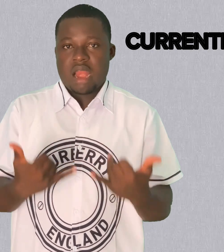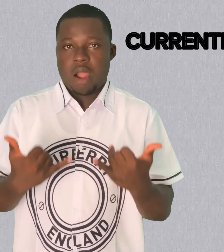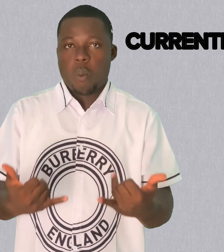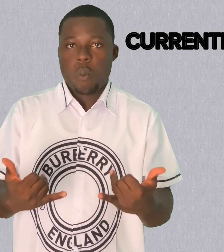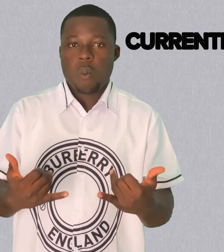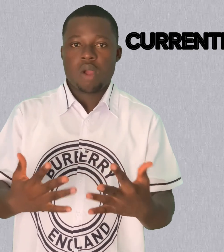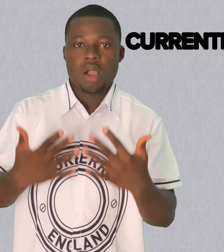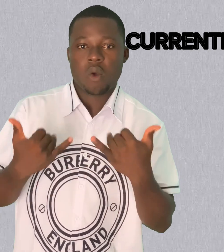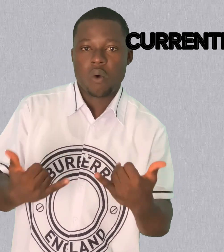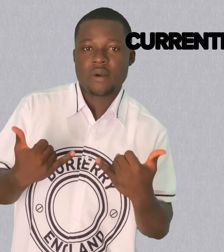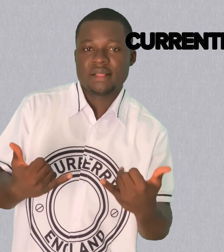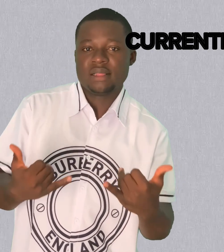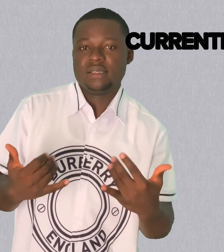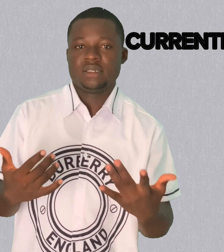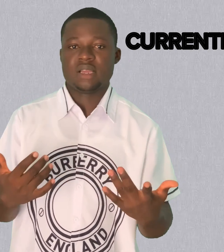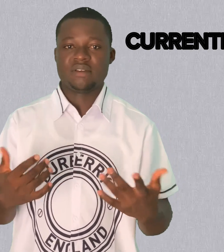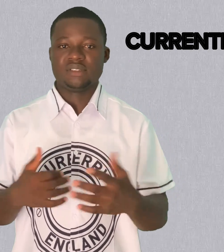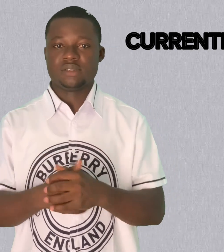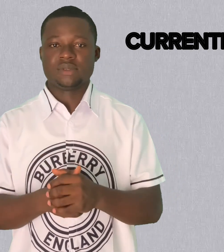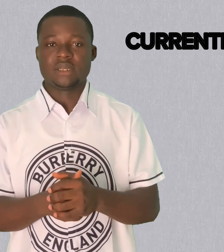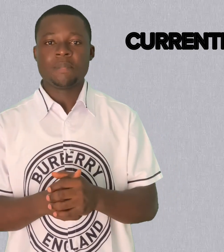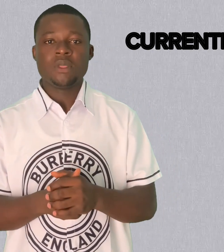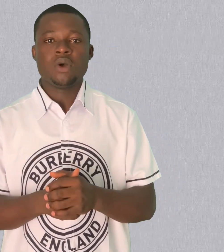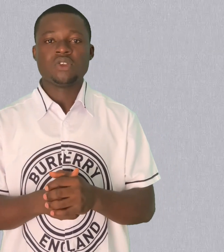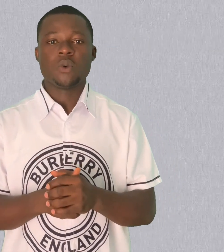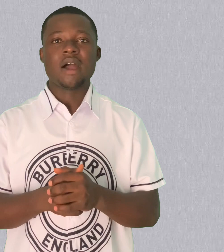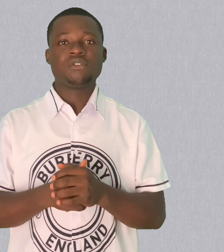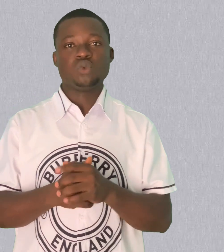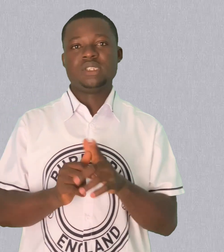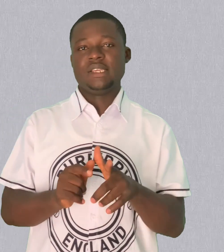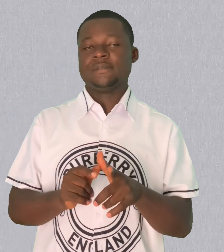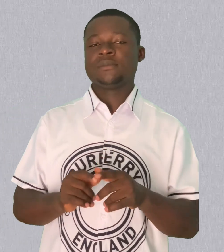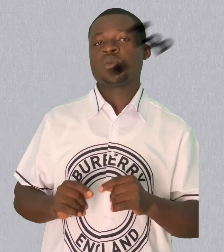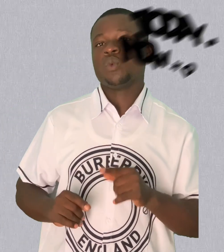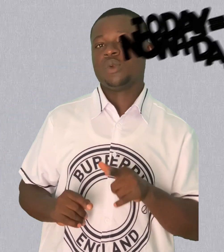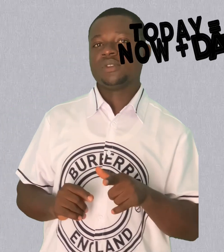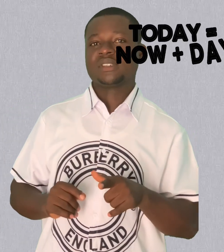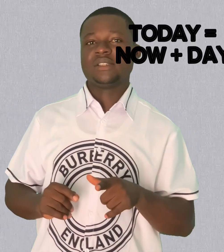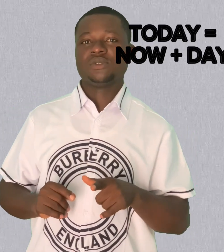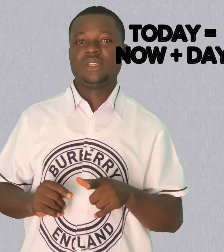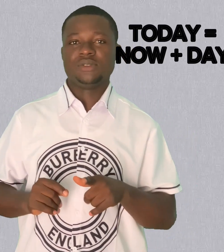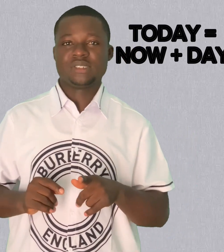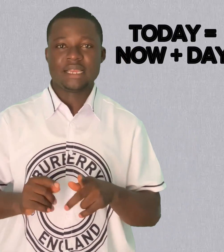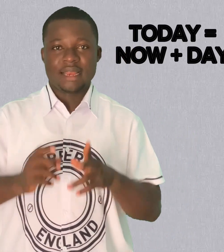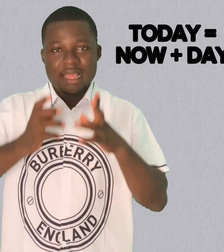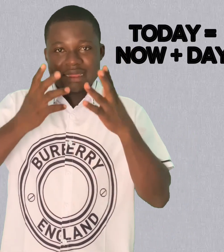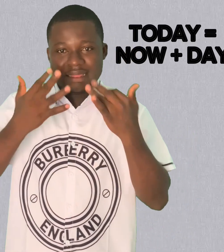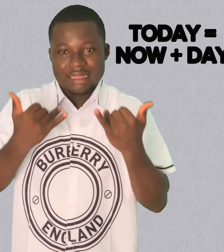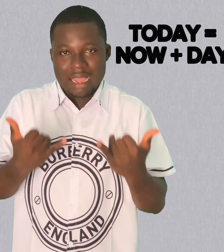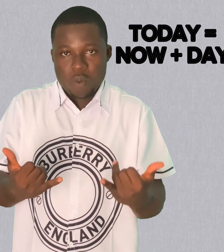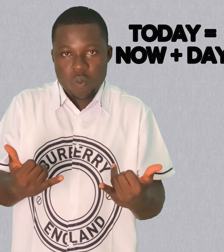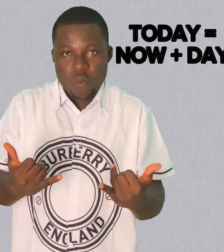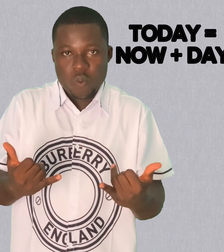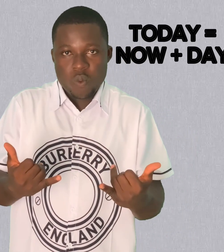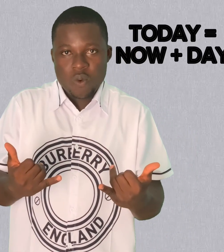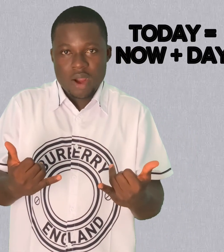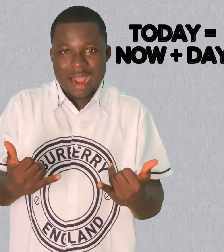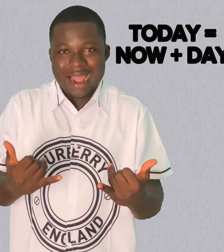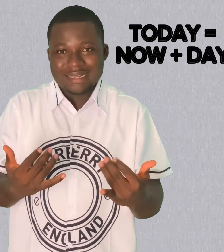Now, currently, they have the same sign. Also, we have today. When you want to sign today, you sign now